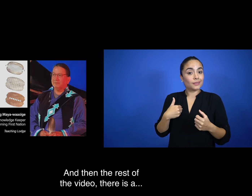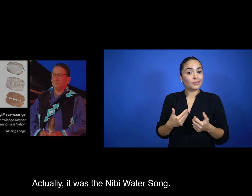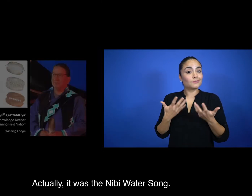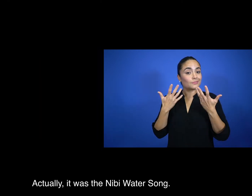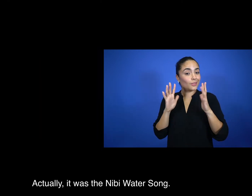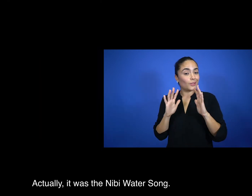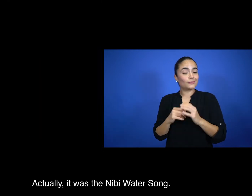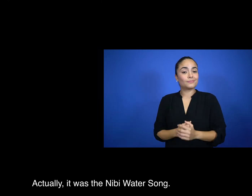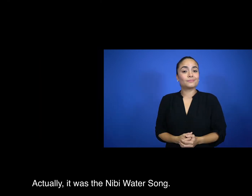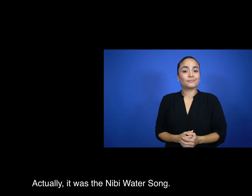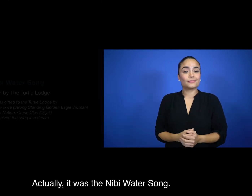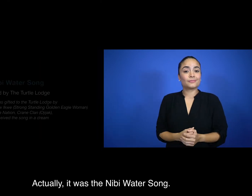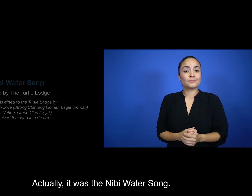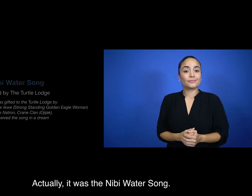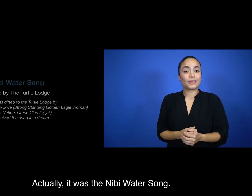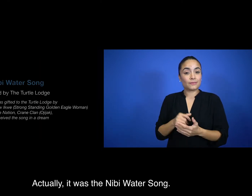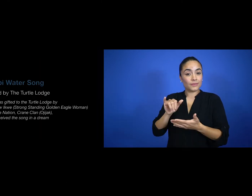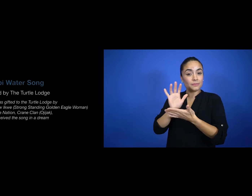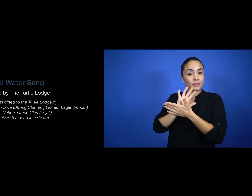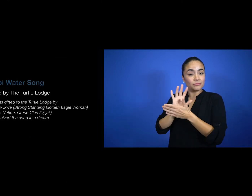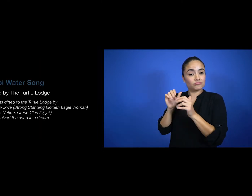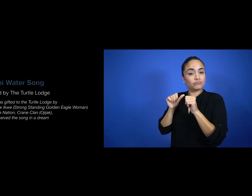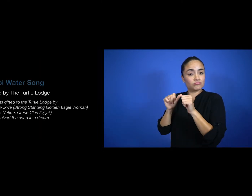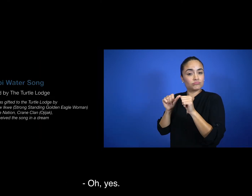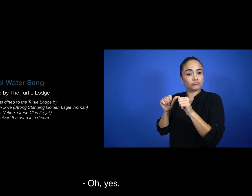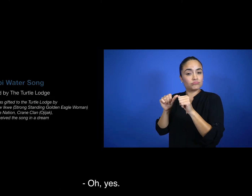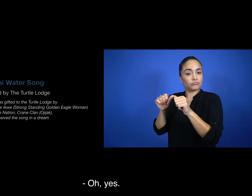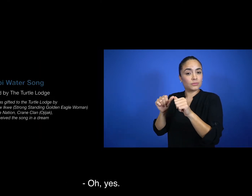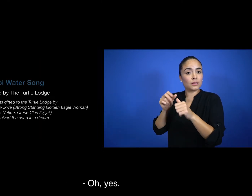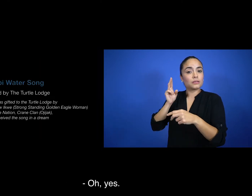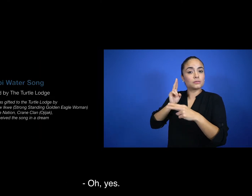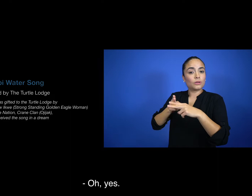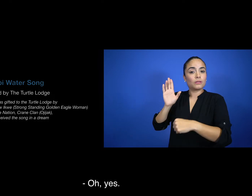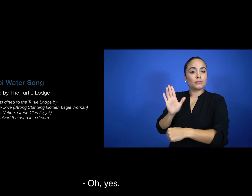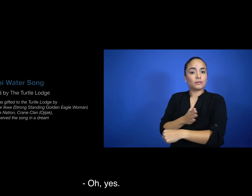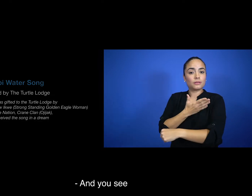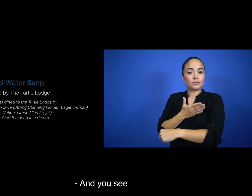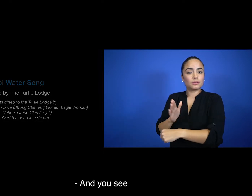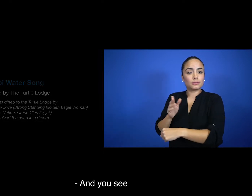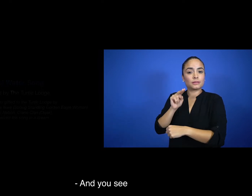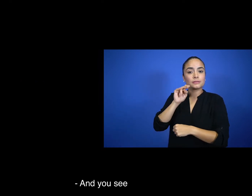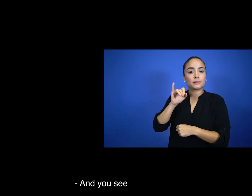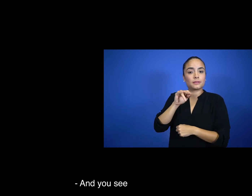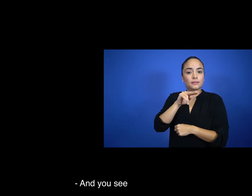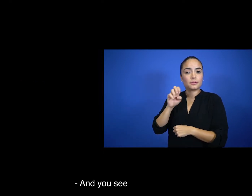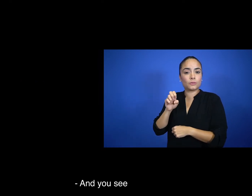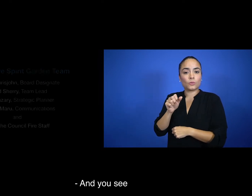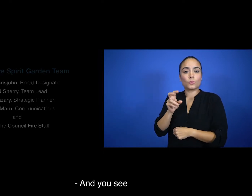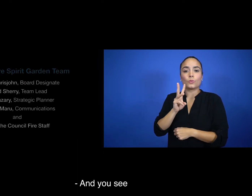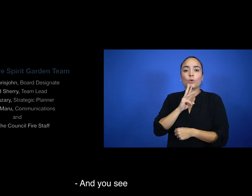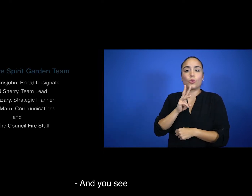actually it was the Nibi water song. That's Oh, yes. yeah, that's it. And you see the